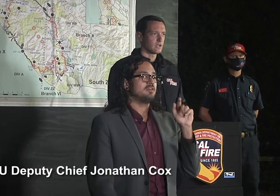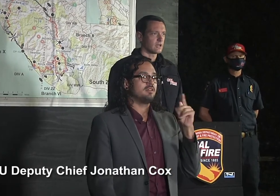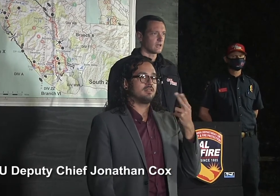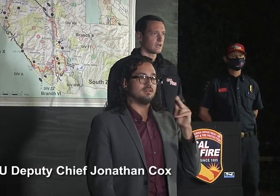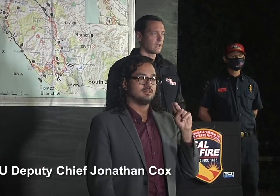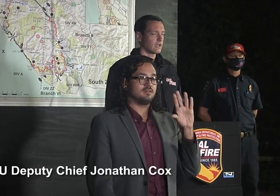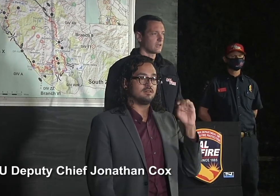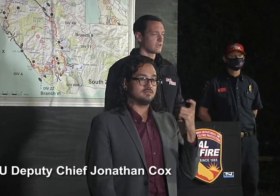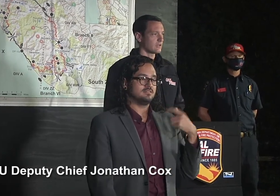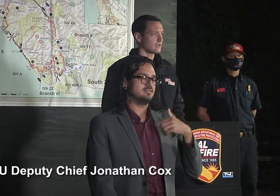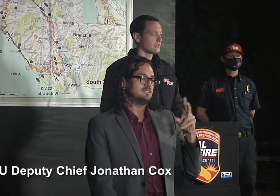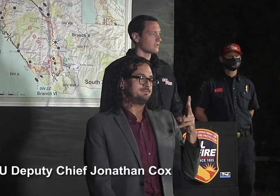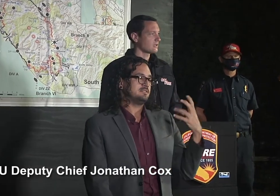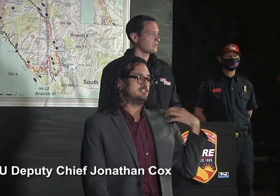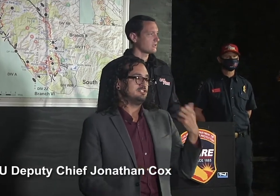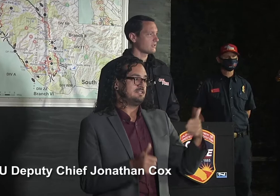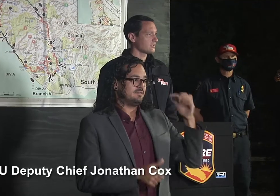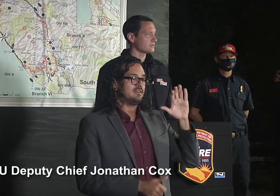Division,